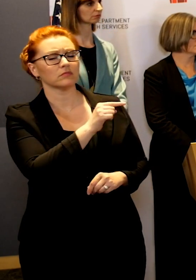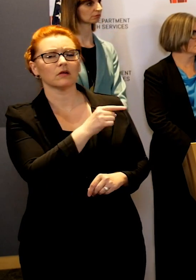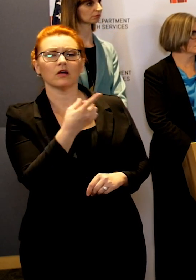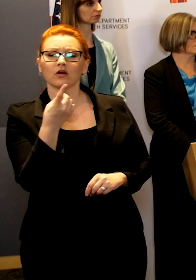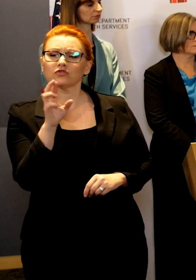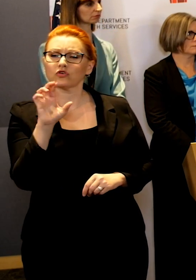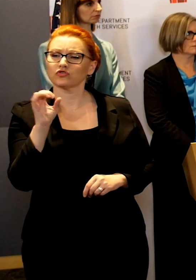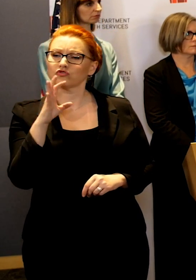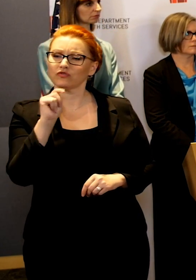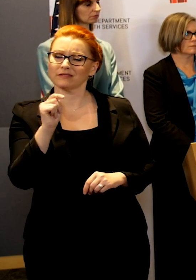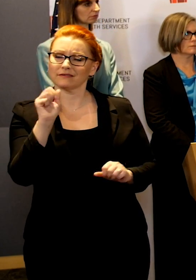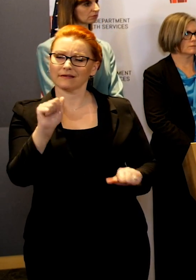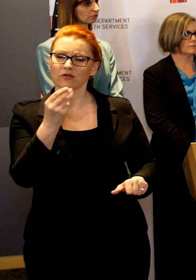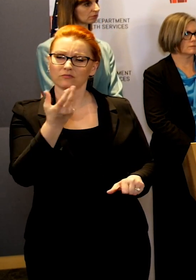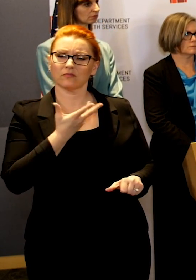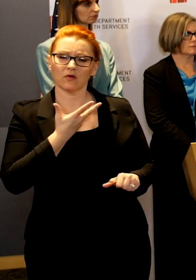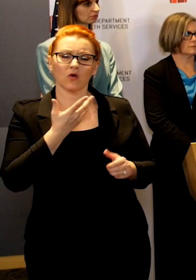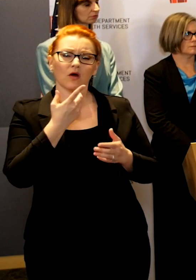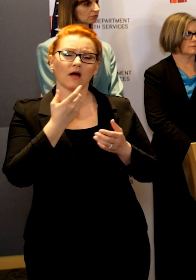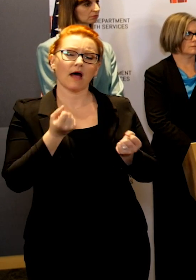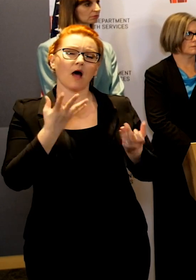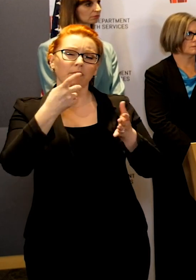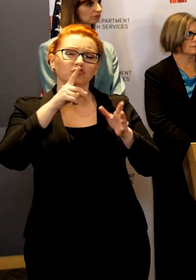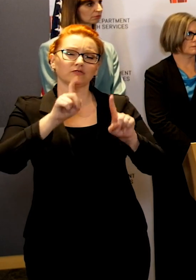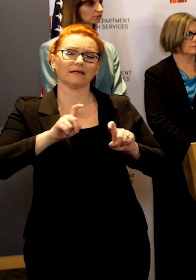are going to cost when those stations open later